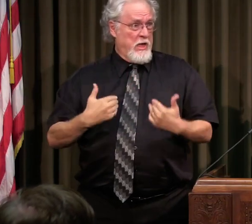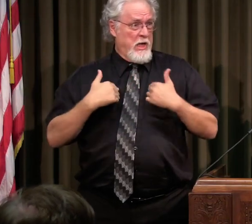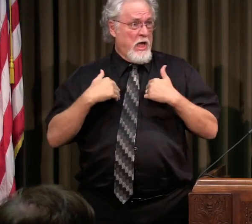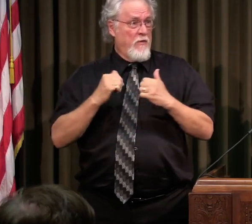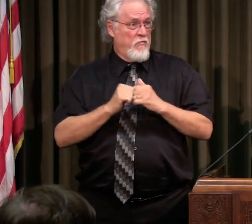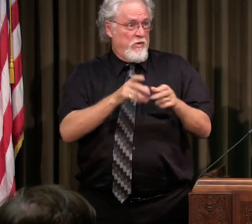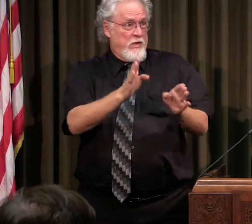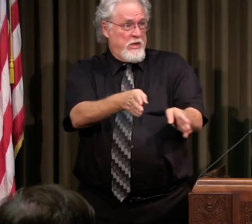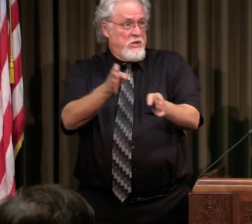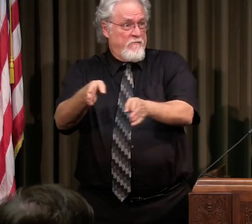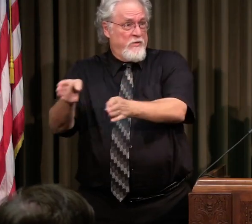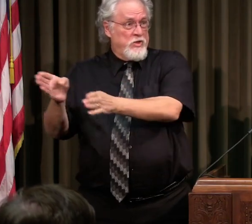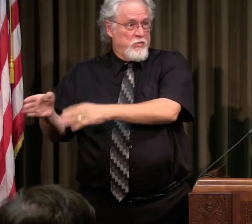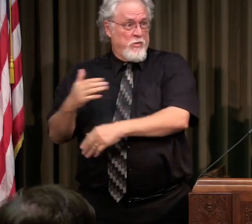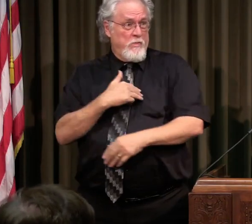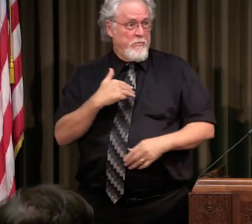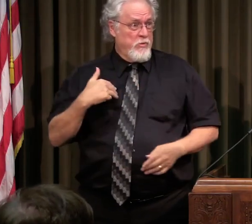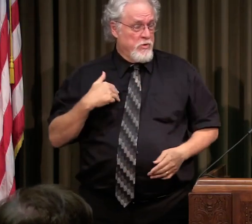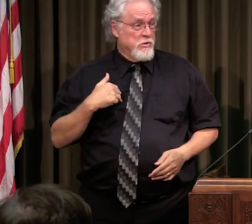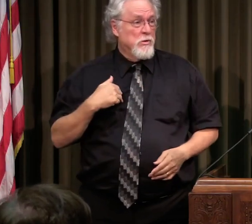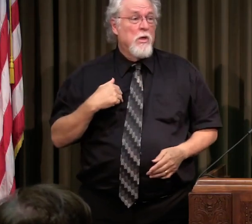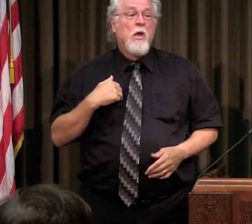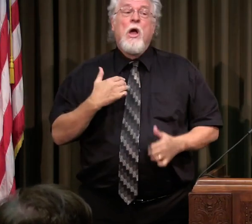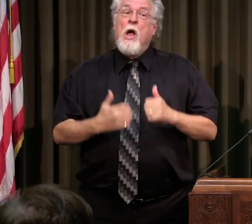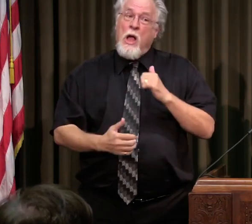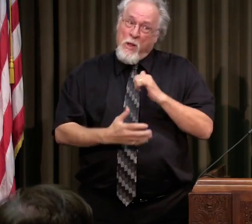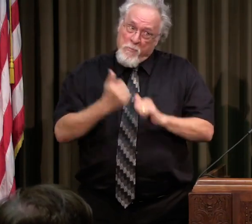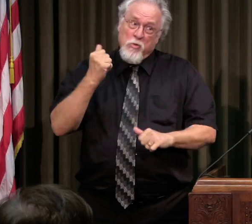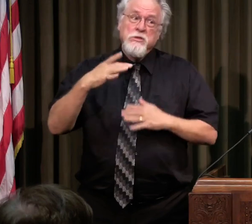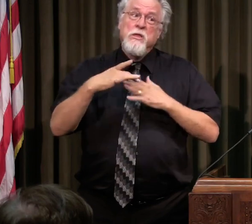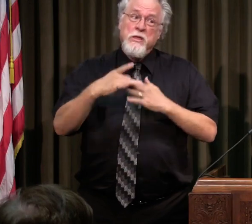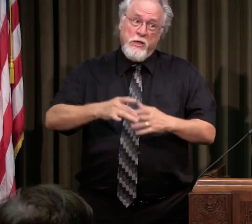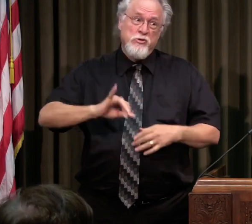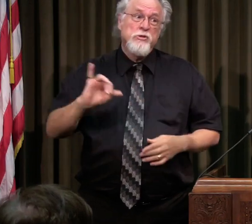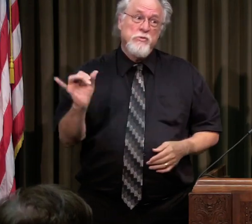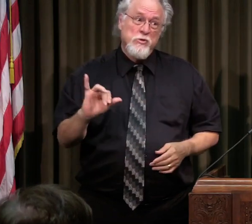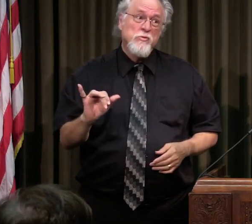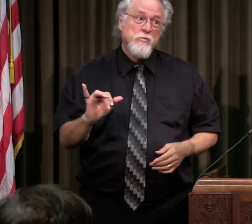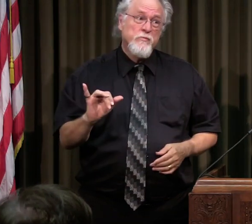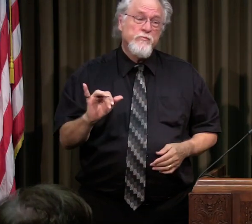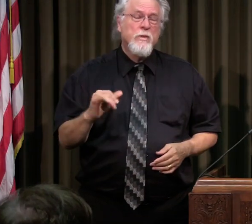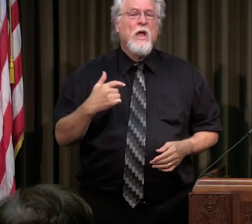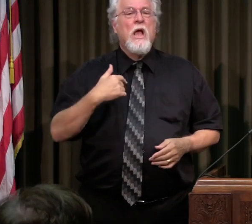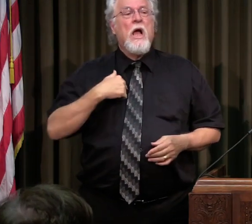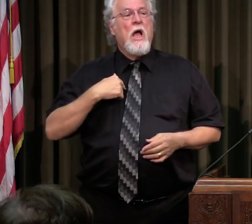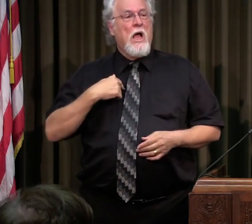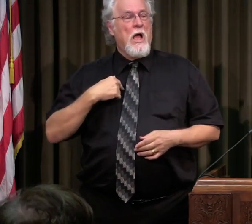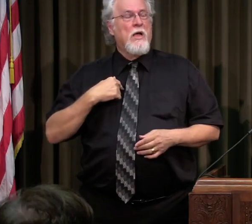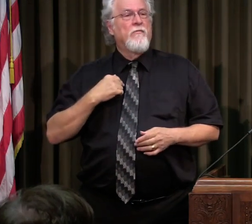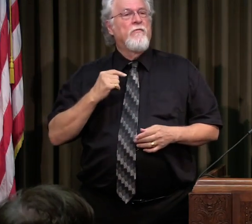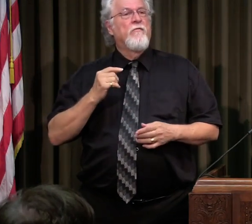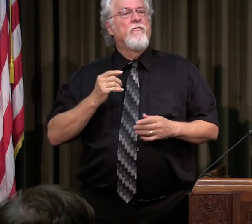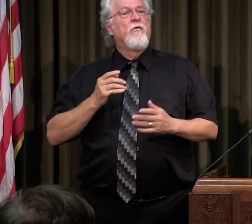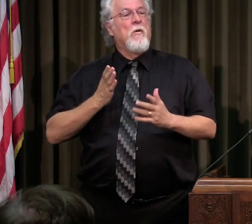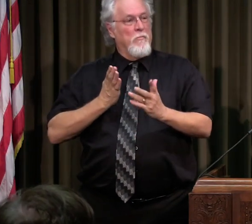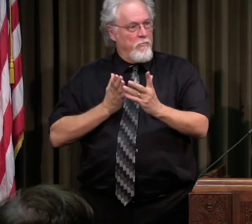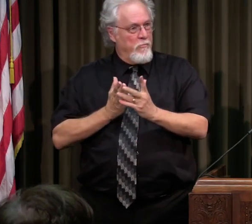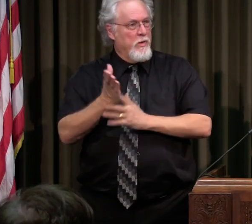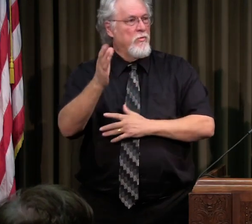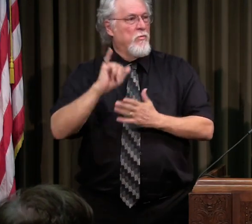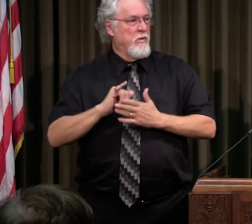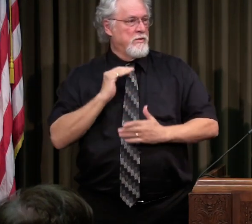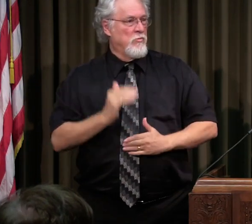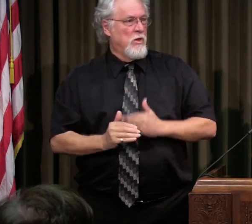with individual members and most of the leadership in the House as well. I have been through the process